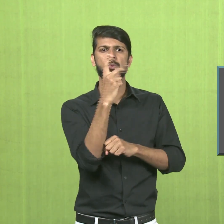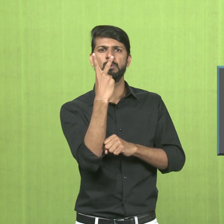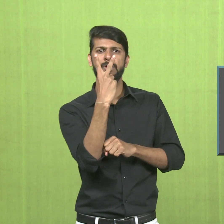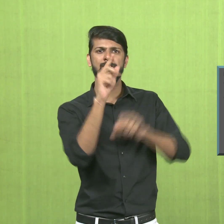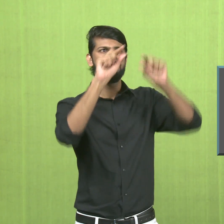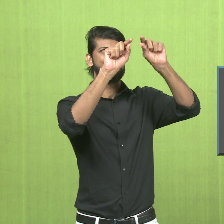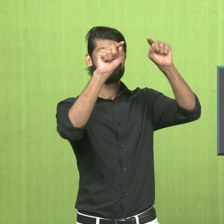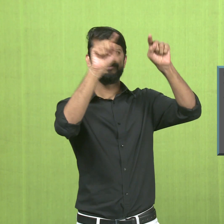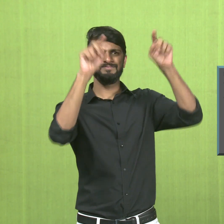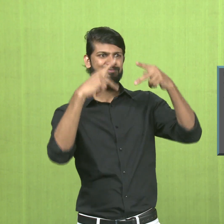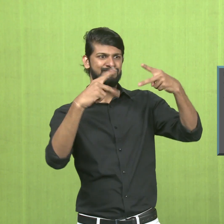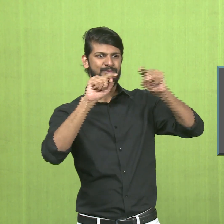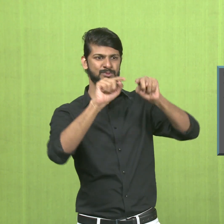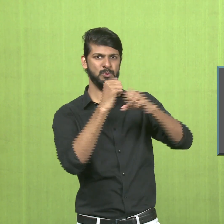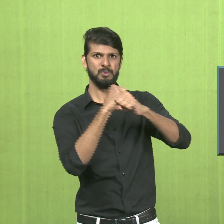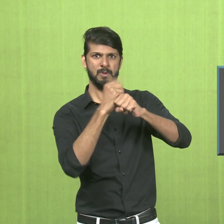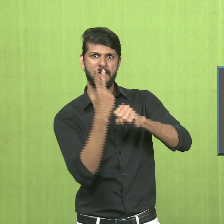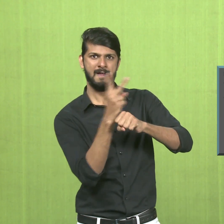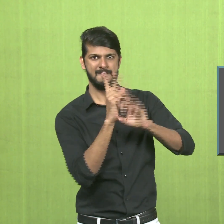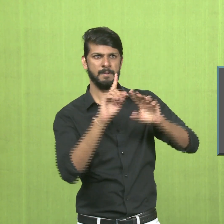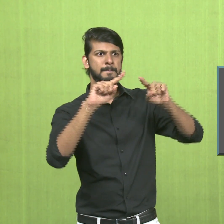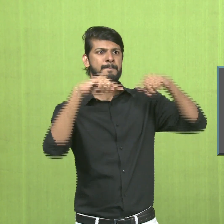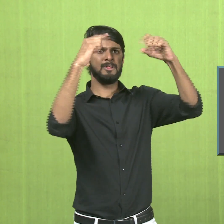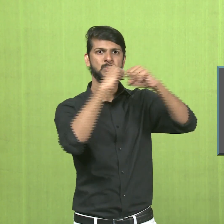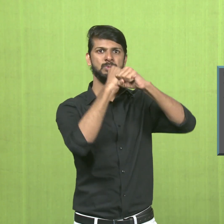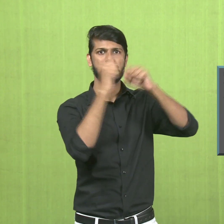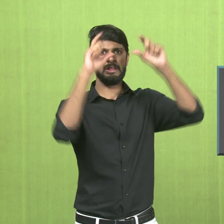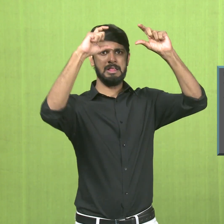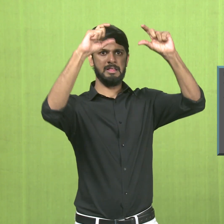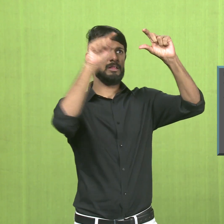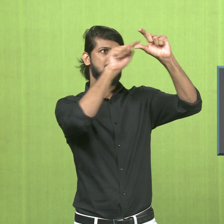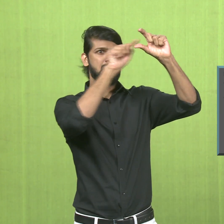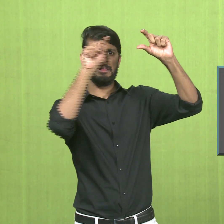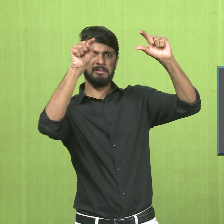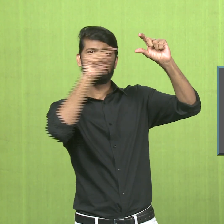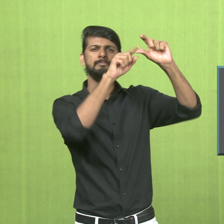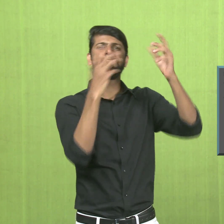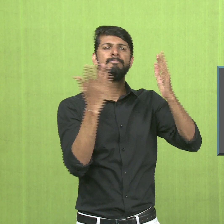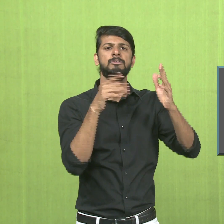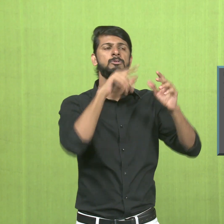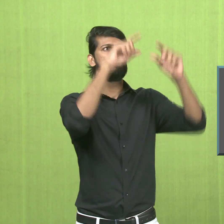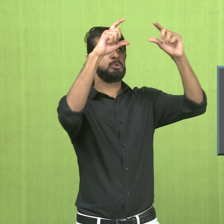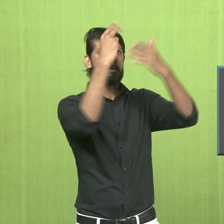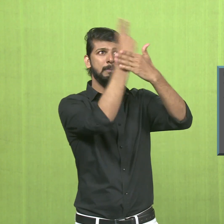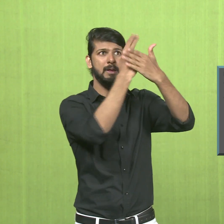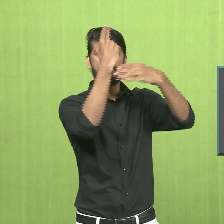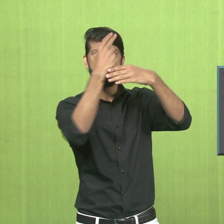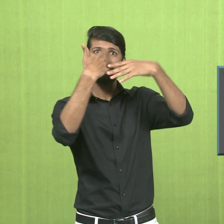You will also see there are two horses in the upper middle portion which represent the